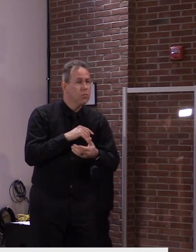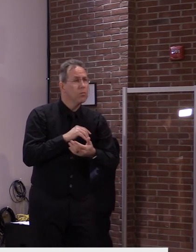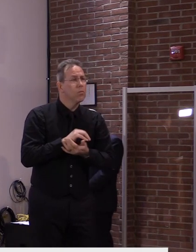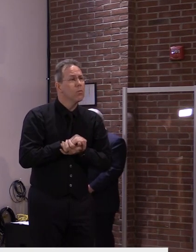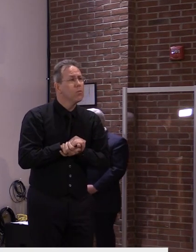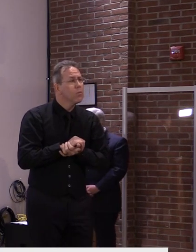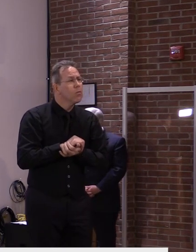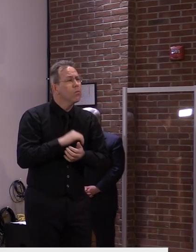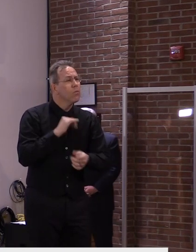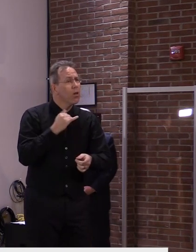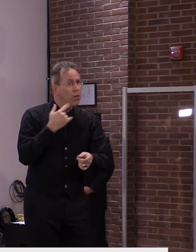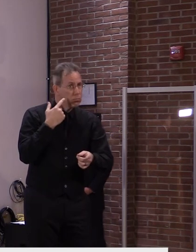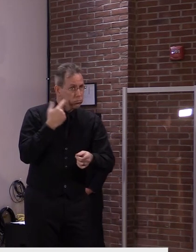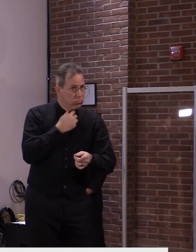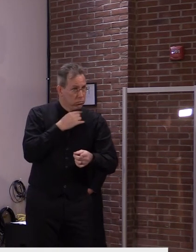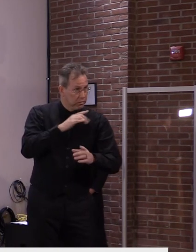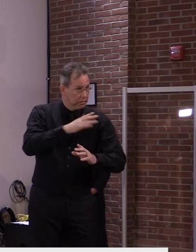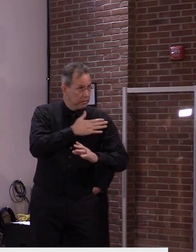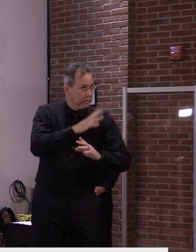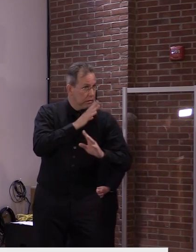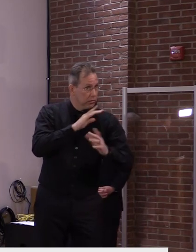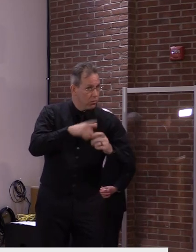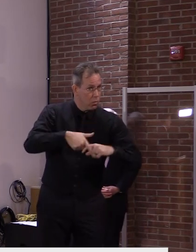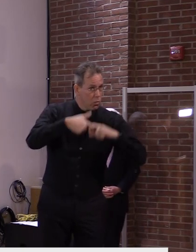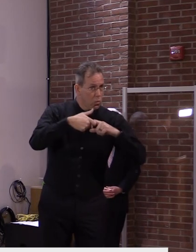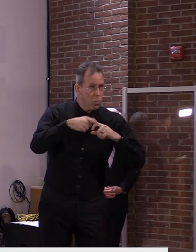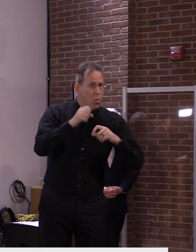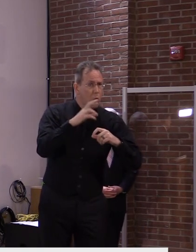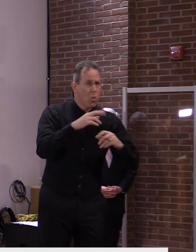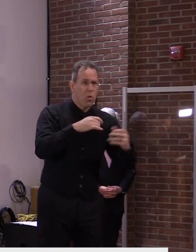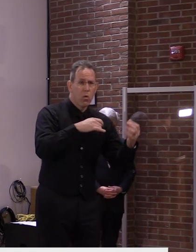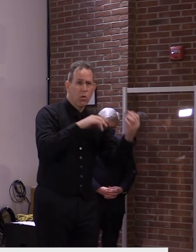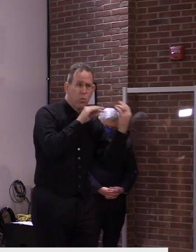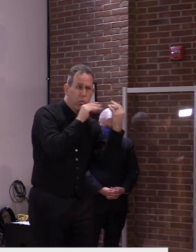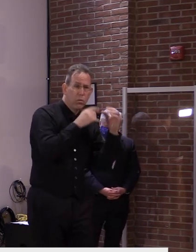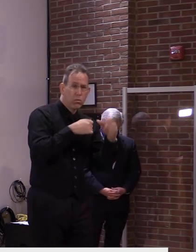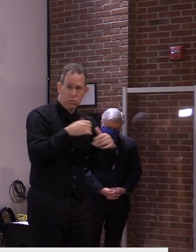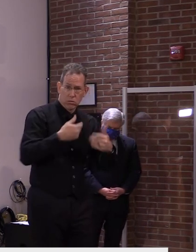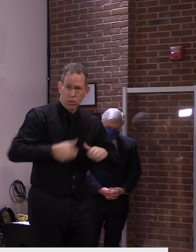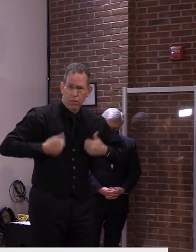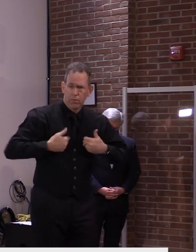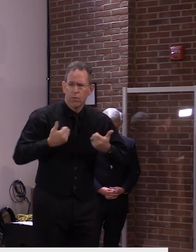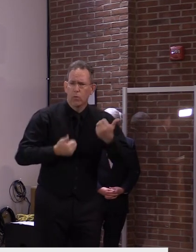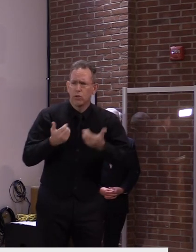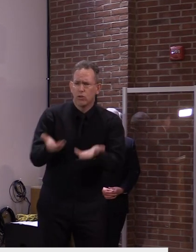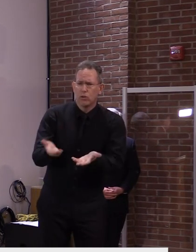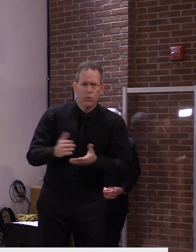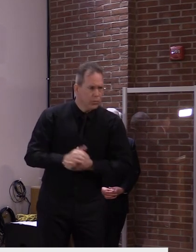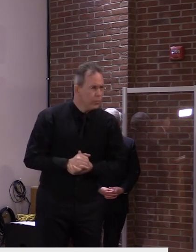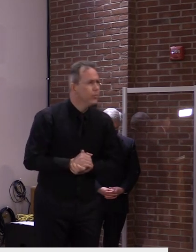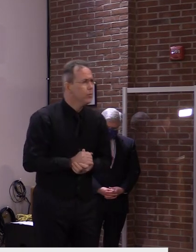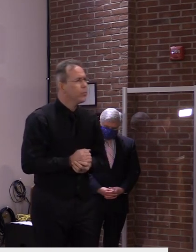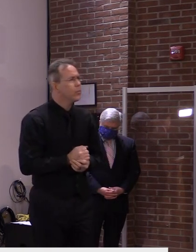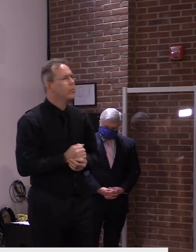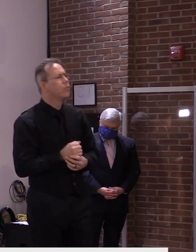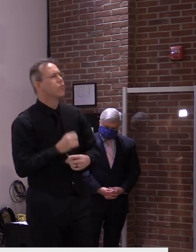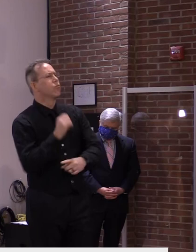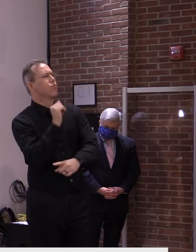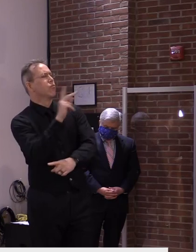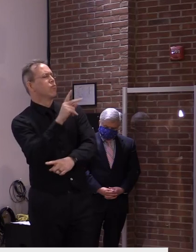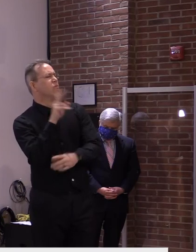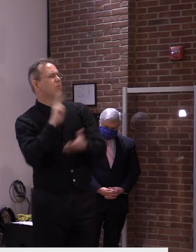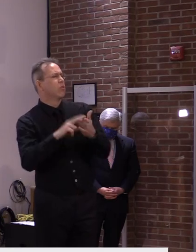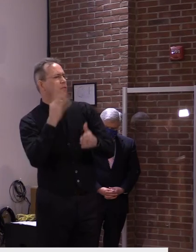to ban singing together will come? Thanks for the question. No, singing will be included in the music guidance that